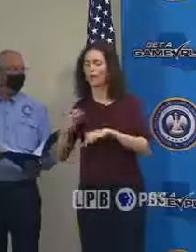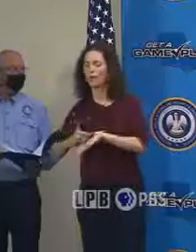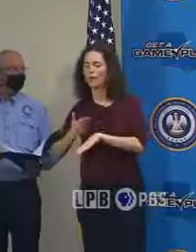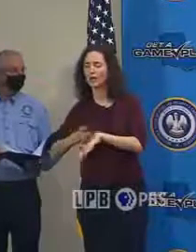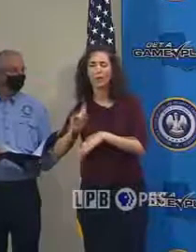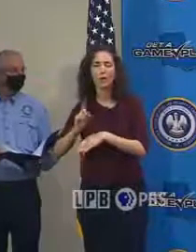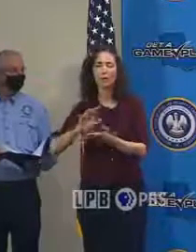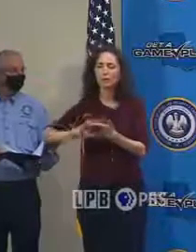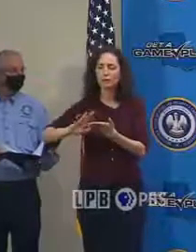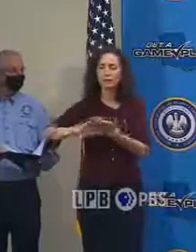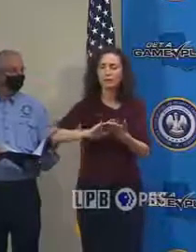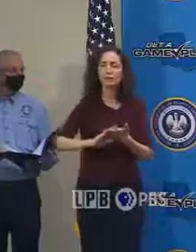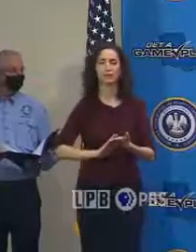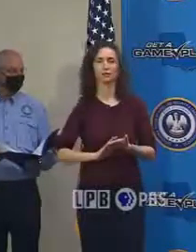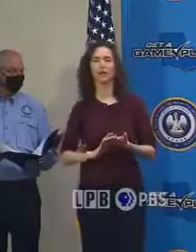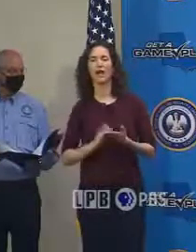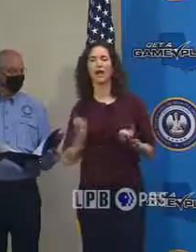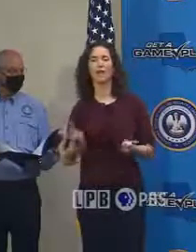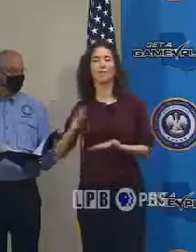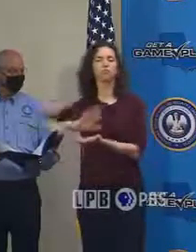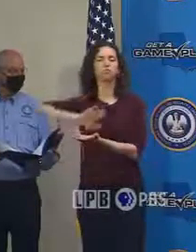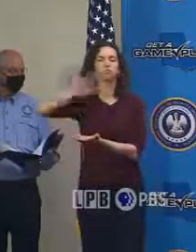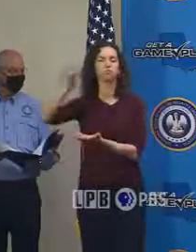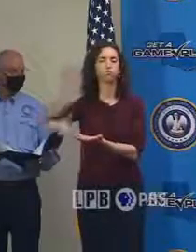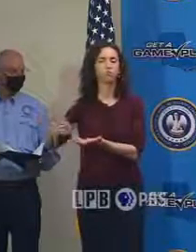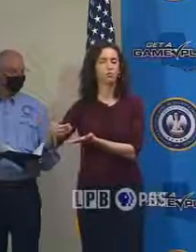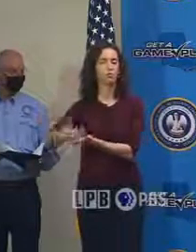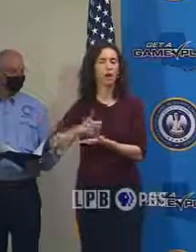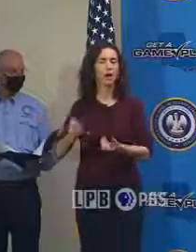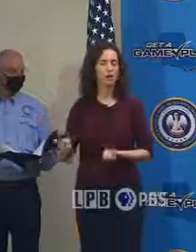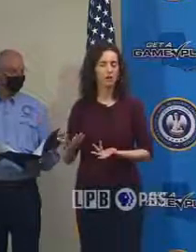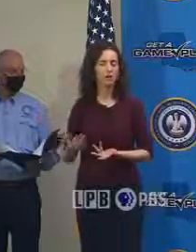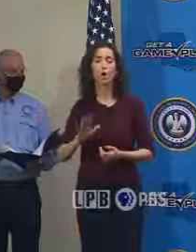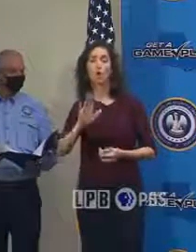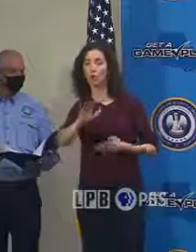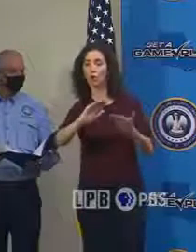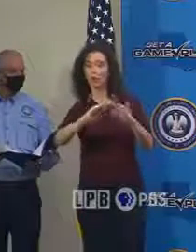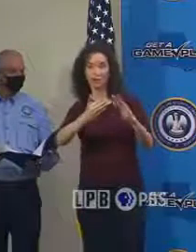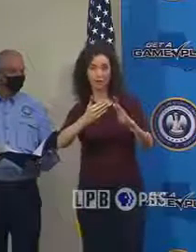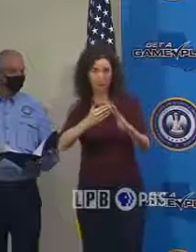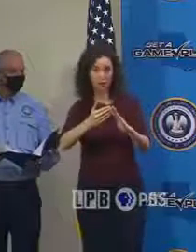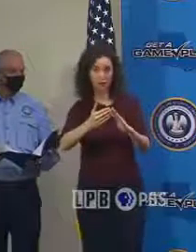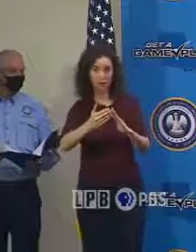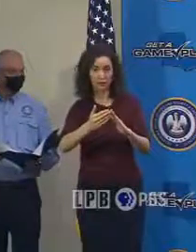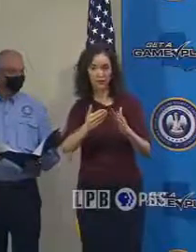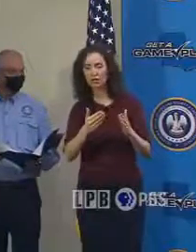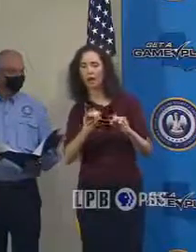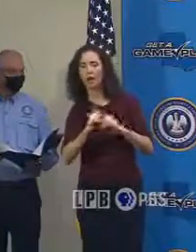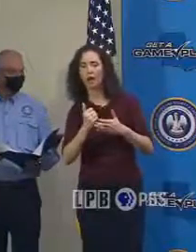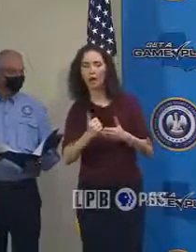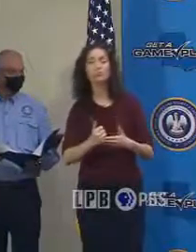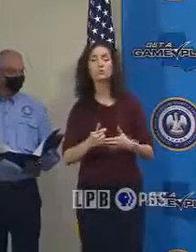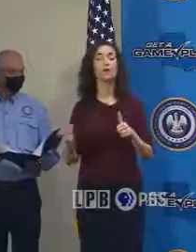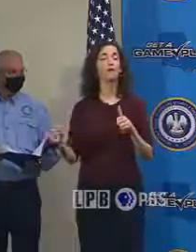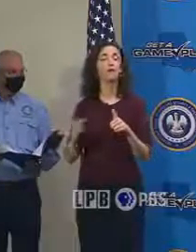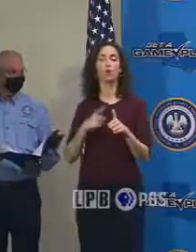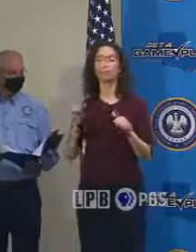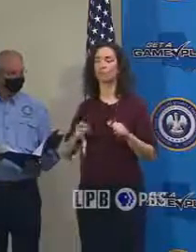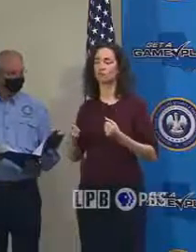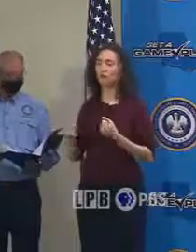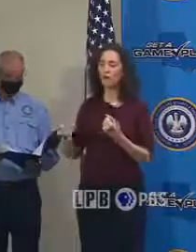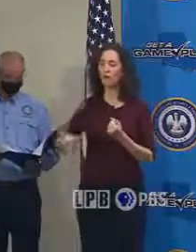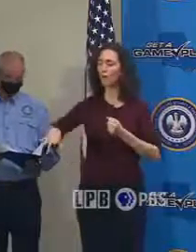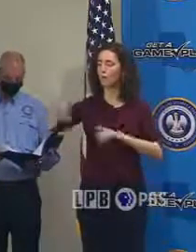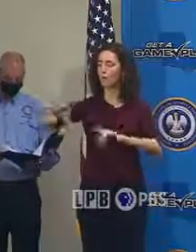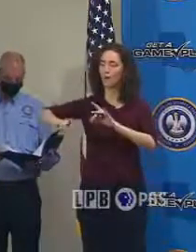is your community perhaps going to be on the radar, but most importantly, that we've done our first pass and a second pass and a third